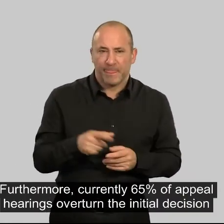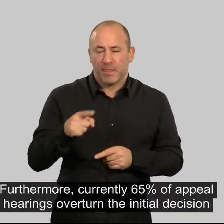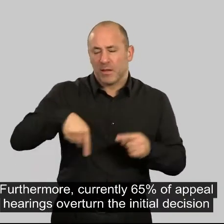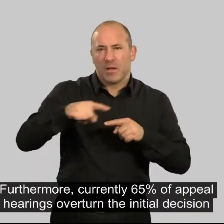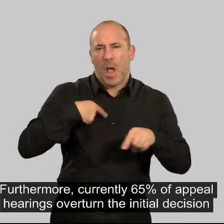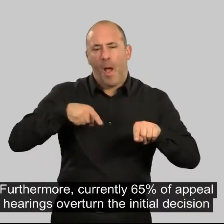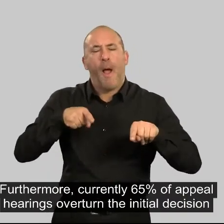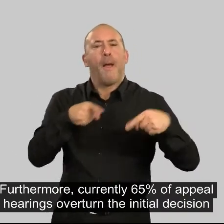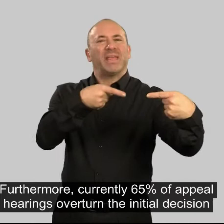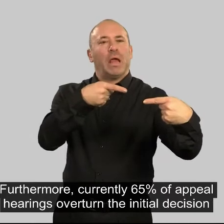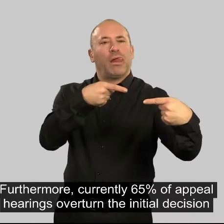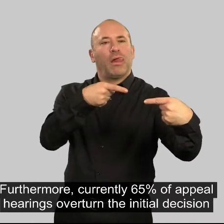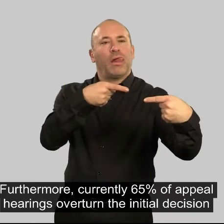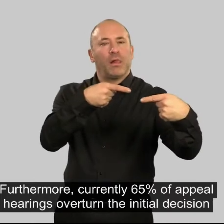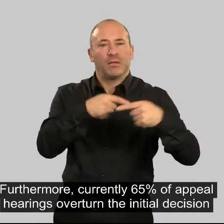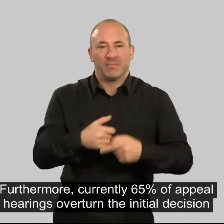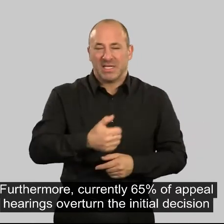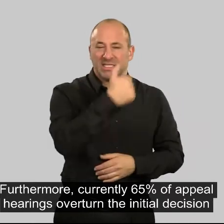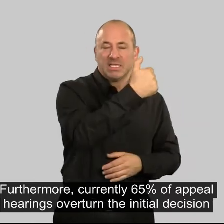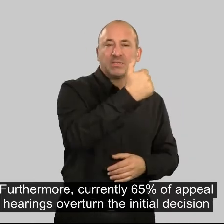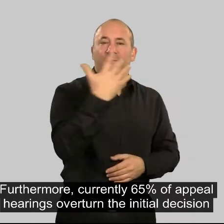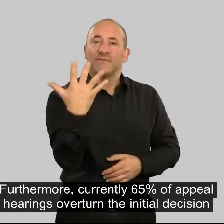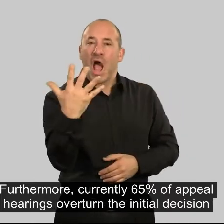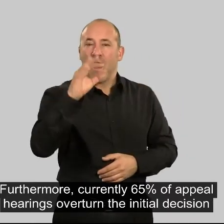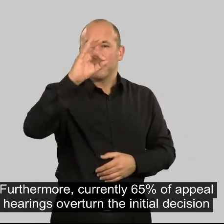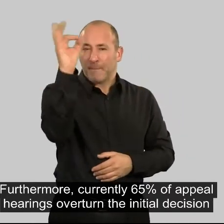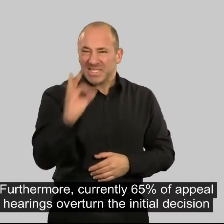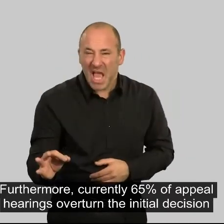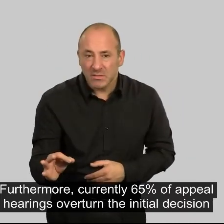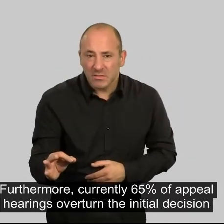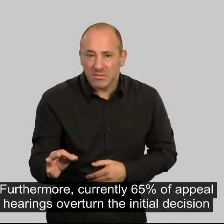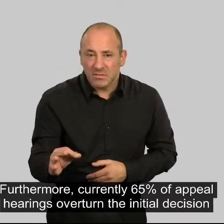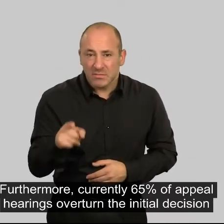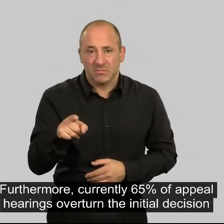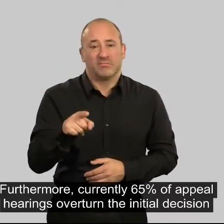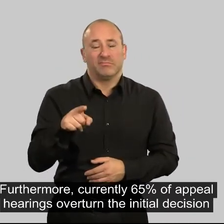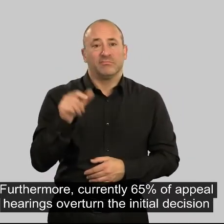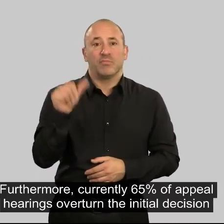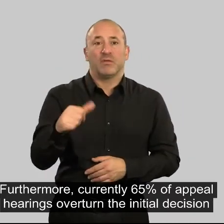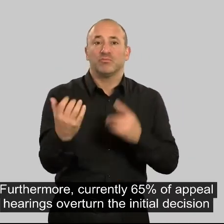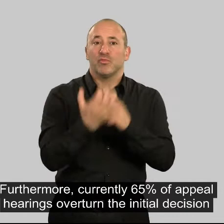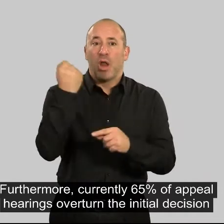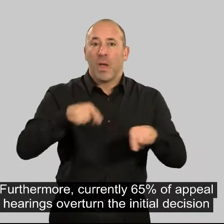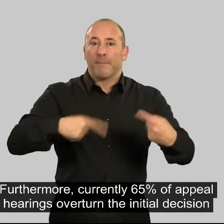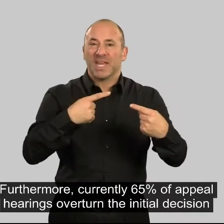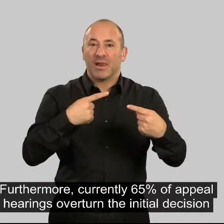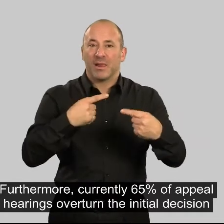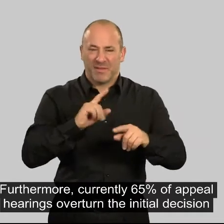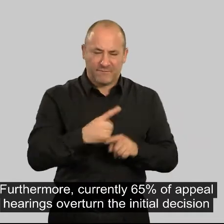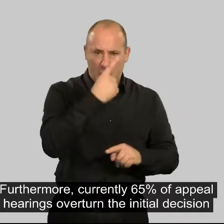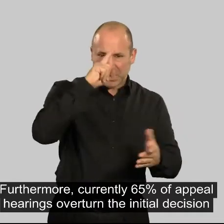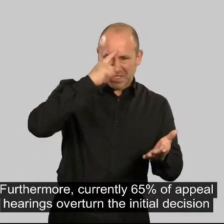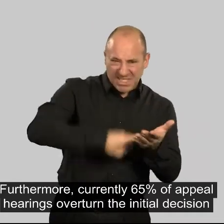Furthermore, currently 65% of appeal hearings overturn the initial decision, which